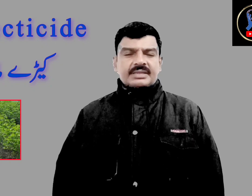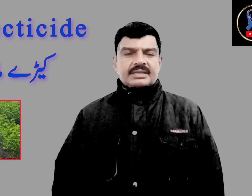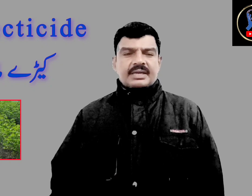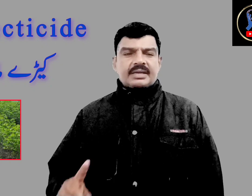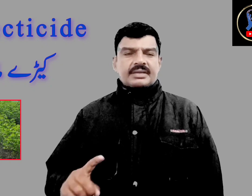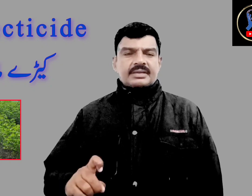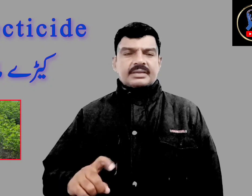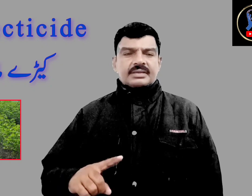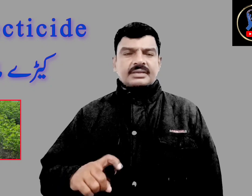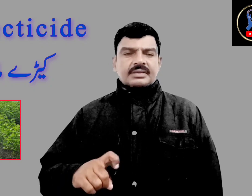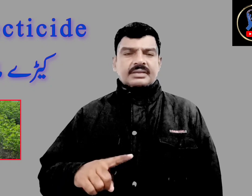insecticide,